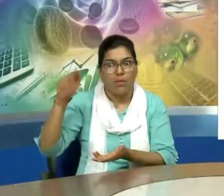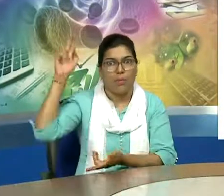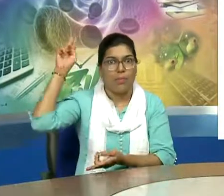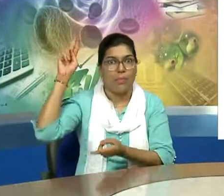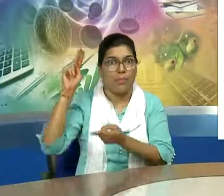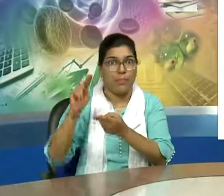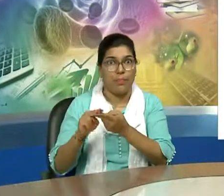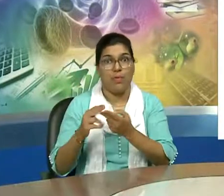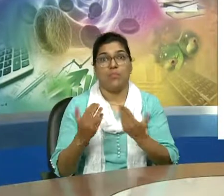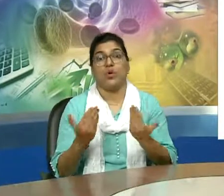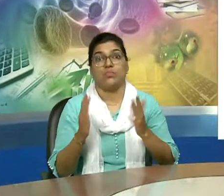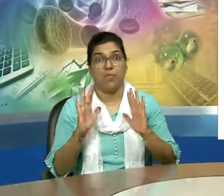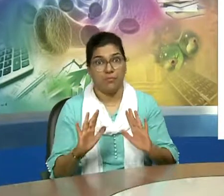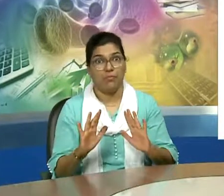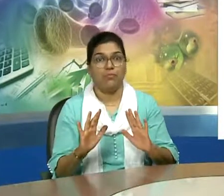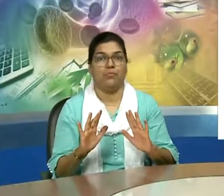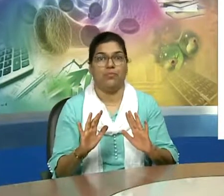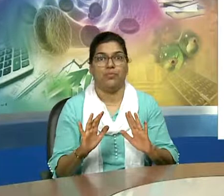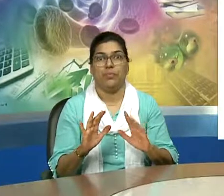scarce as the population